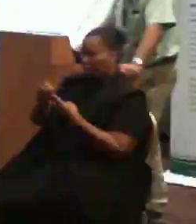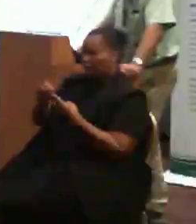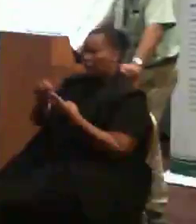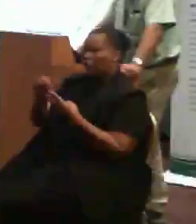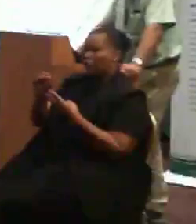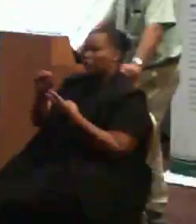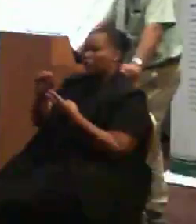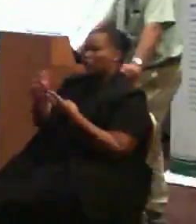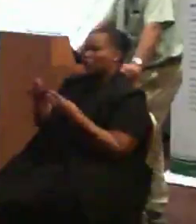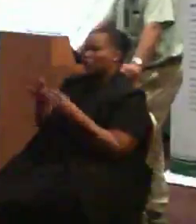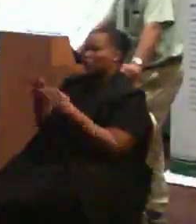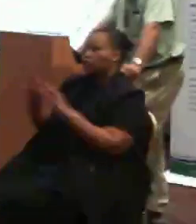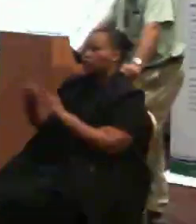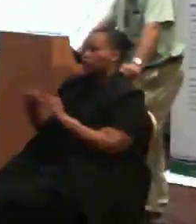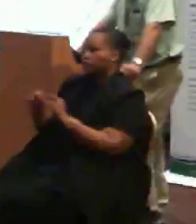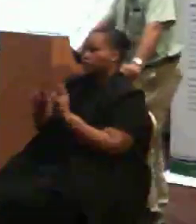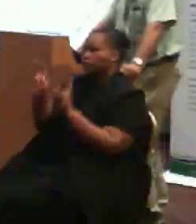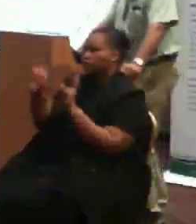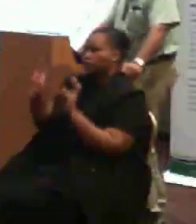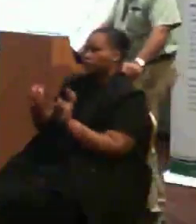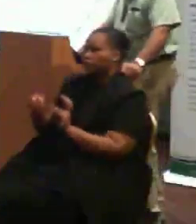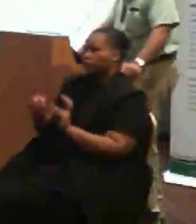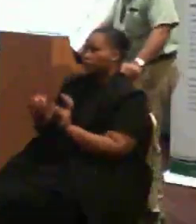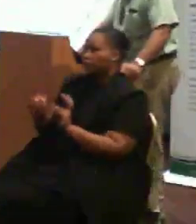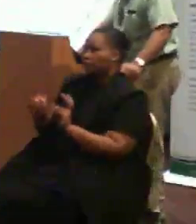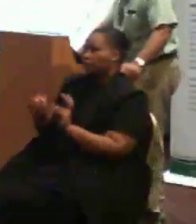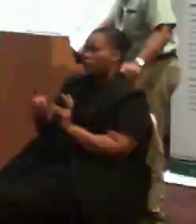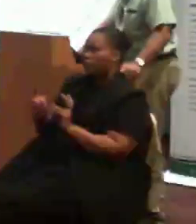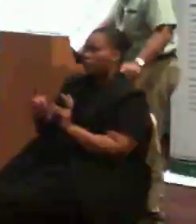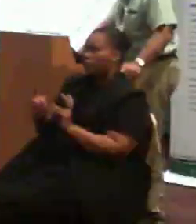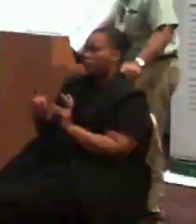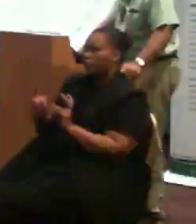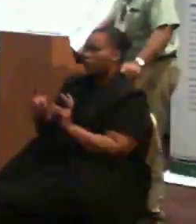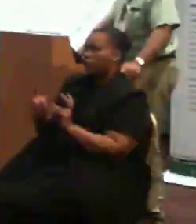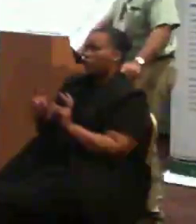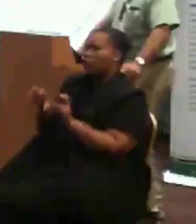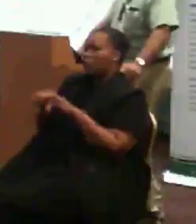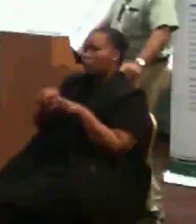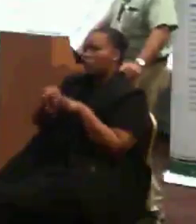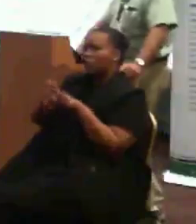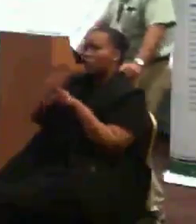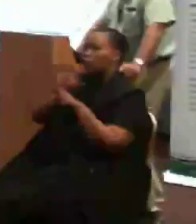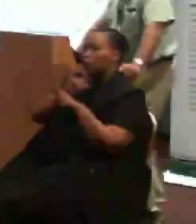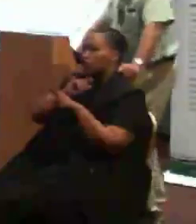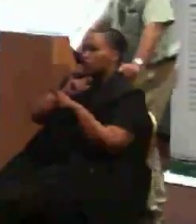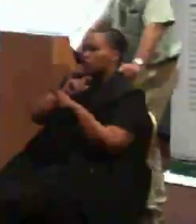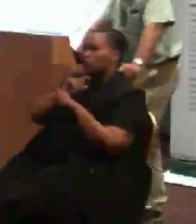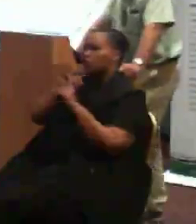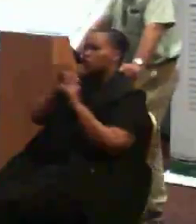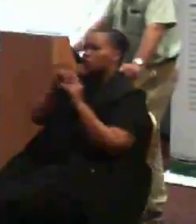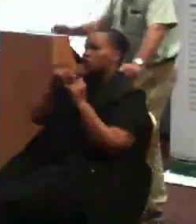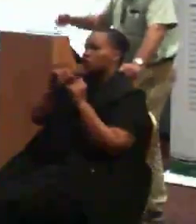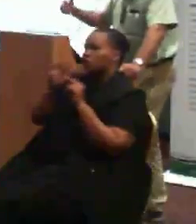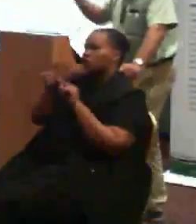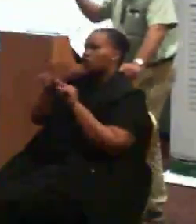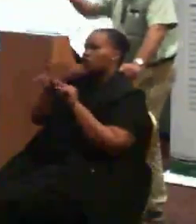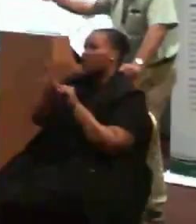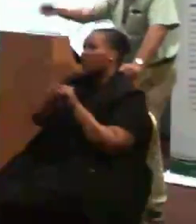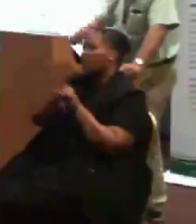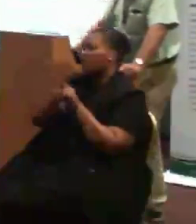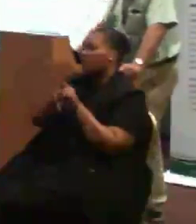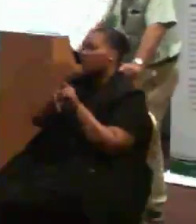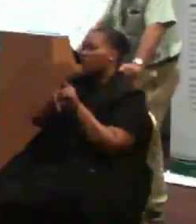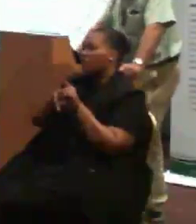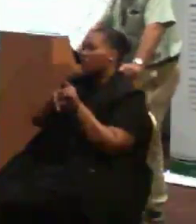one. Eskom blew his chance and failed to produce new